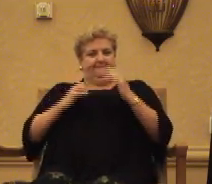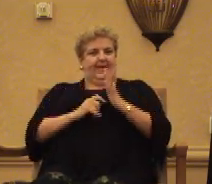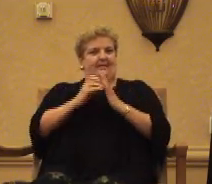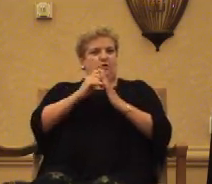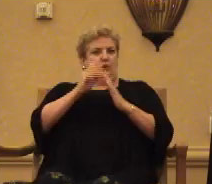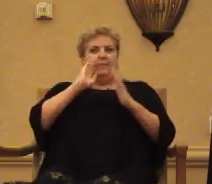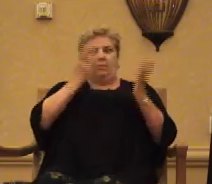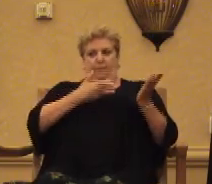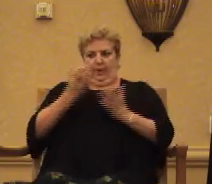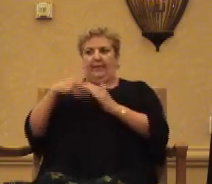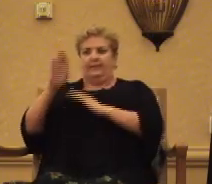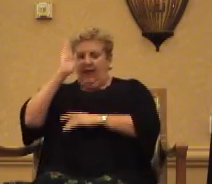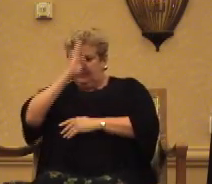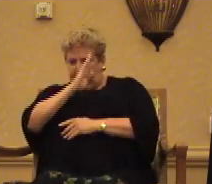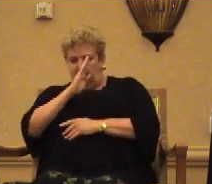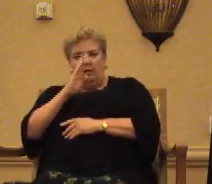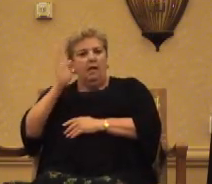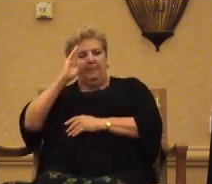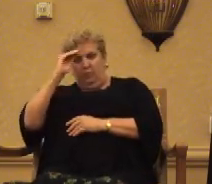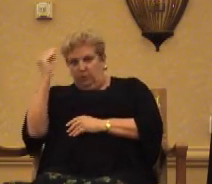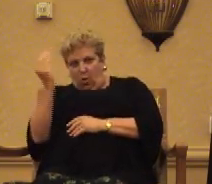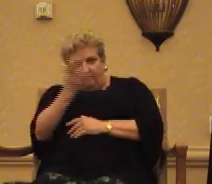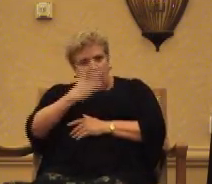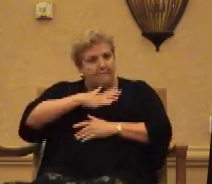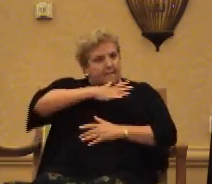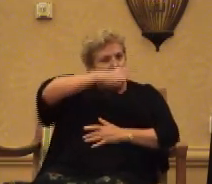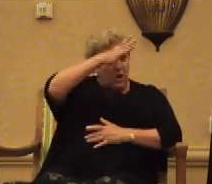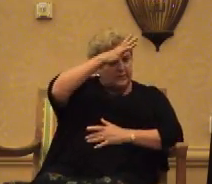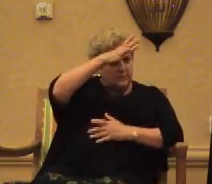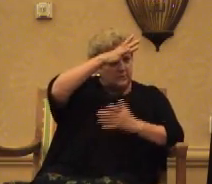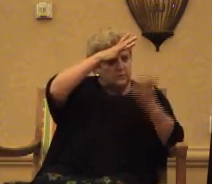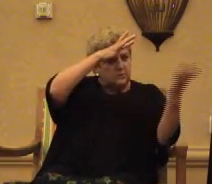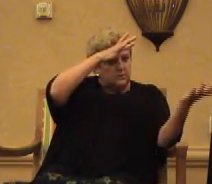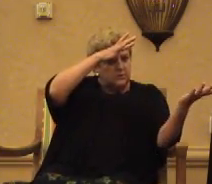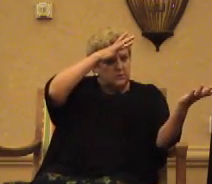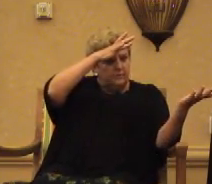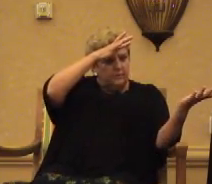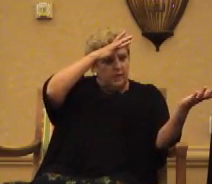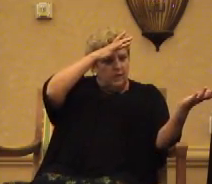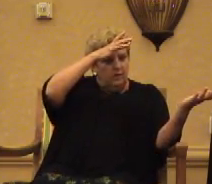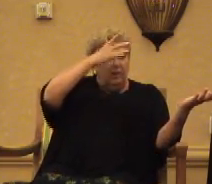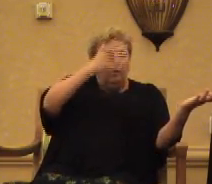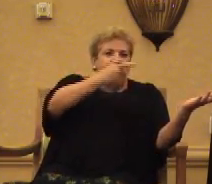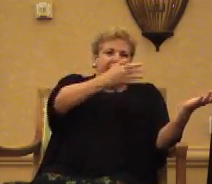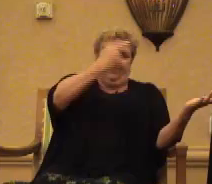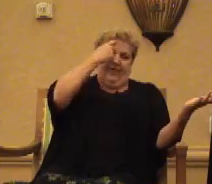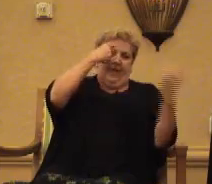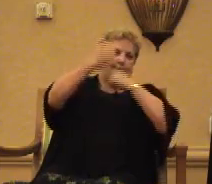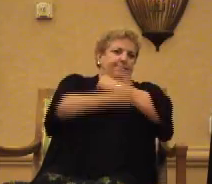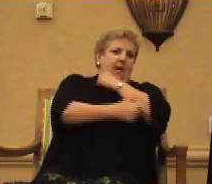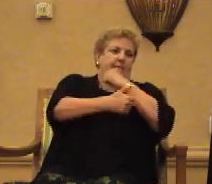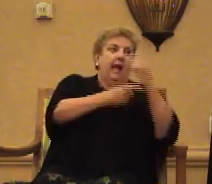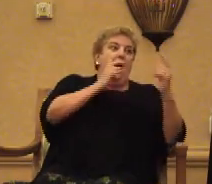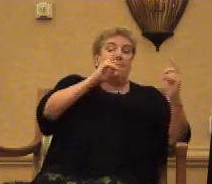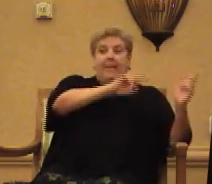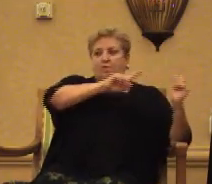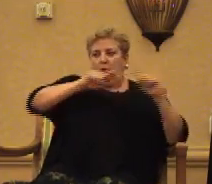ward. They're going to notify my parents, who had thought that I was a bum. And they're gonna come running over to the